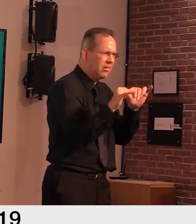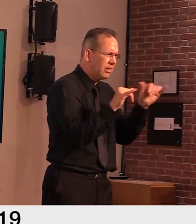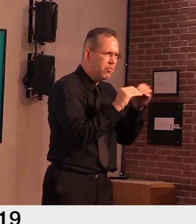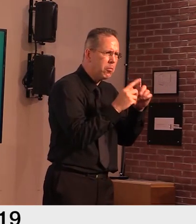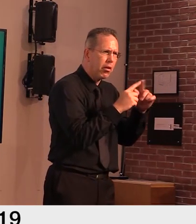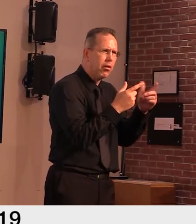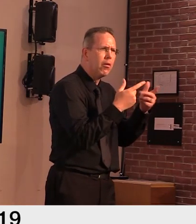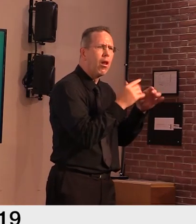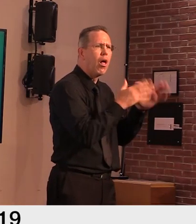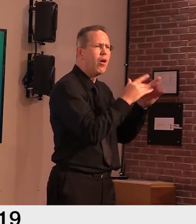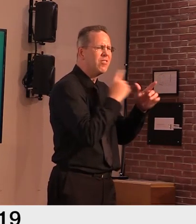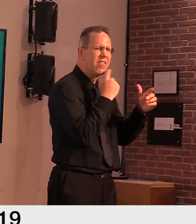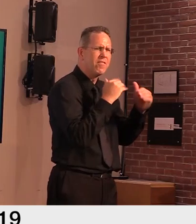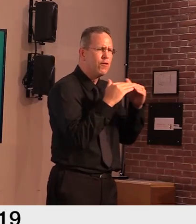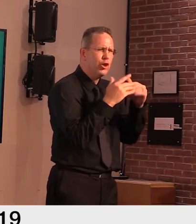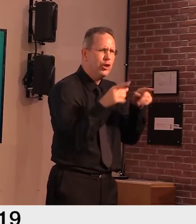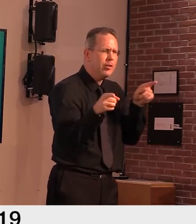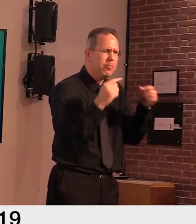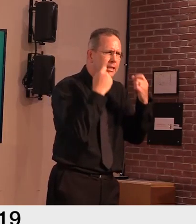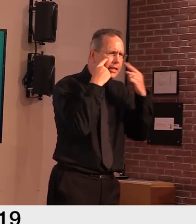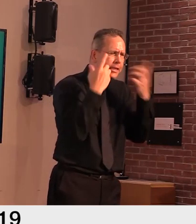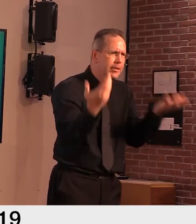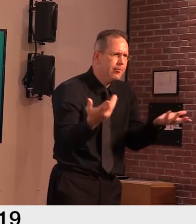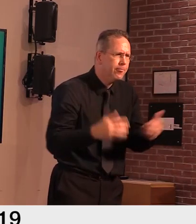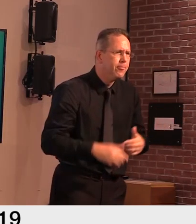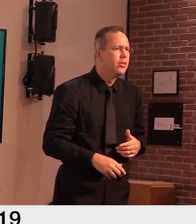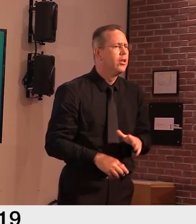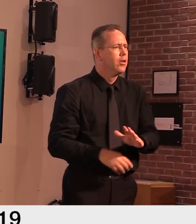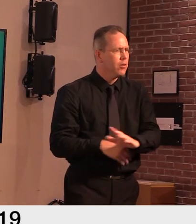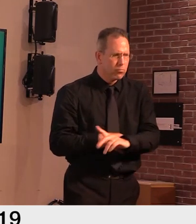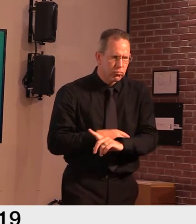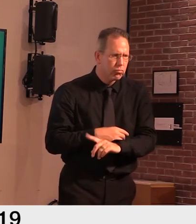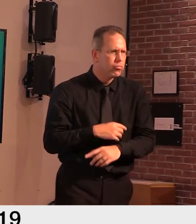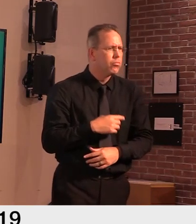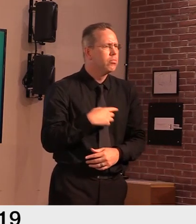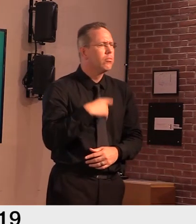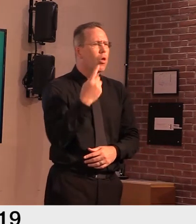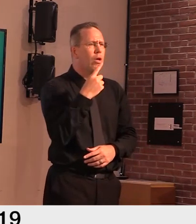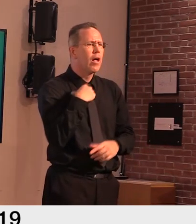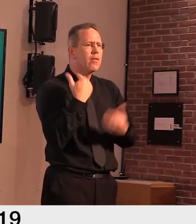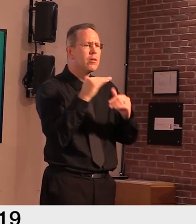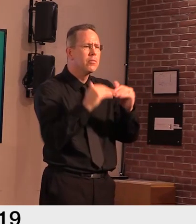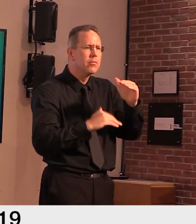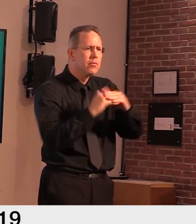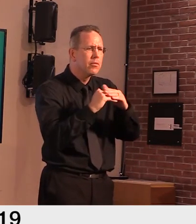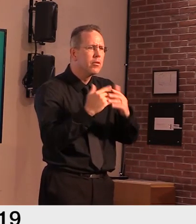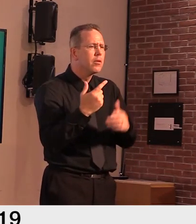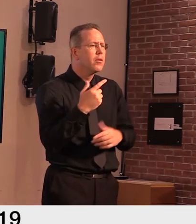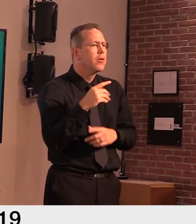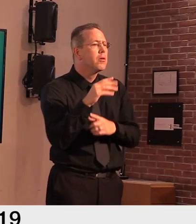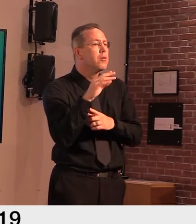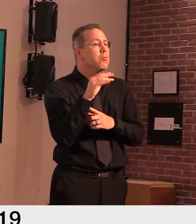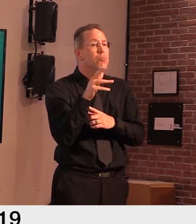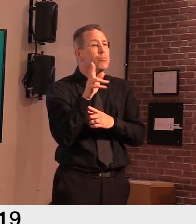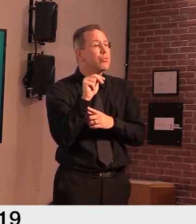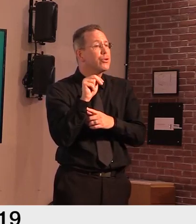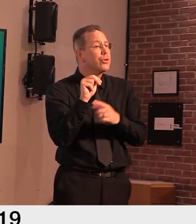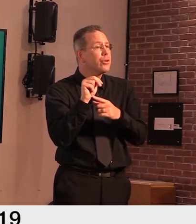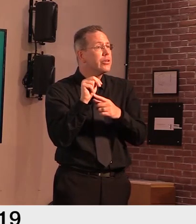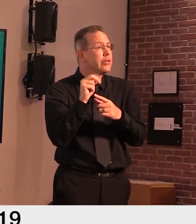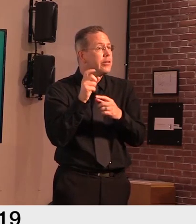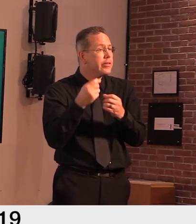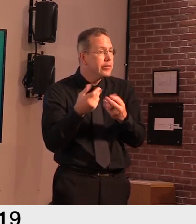business that it's actually allowed to have more people. So I'll take that. Yeah, let me be clear. There is a